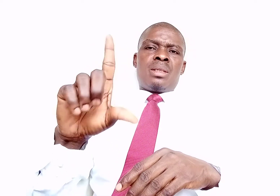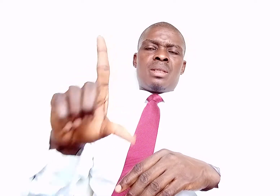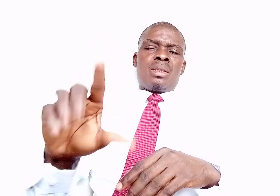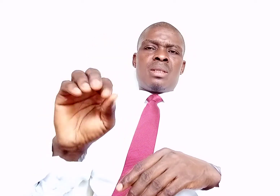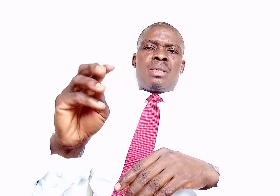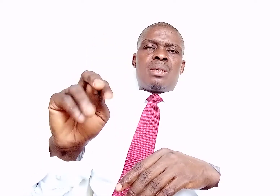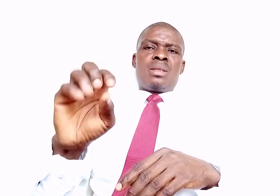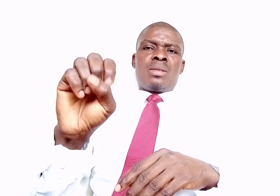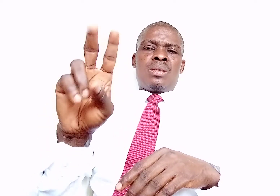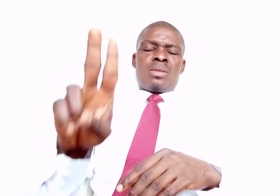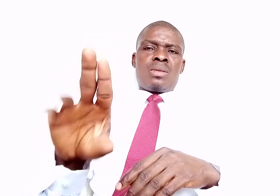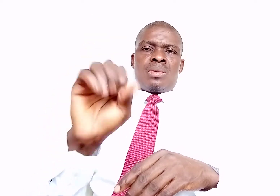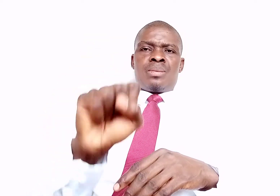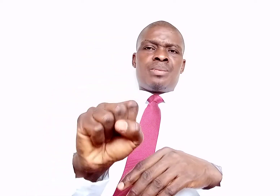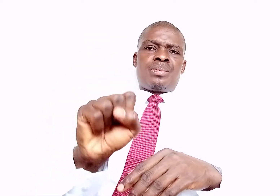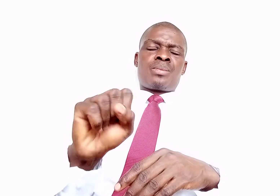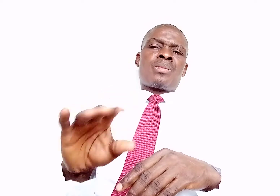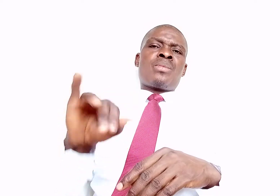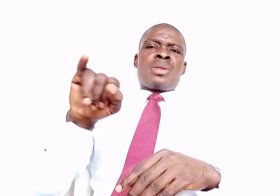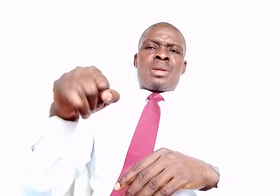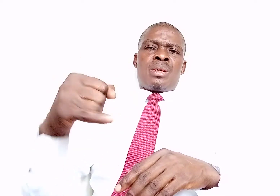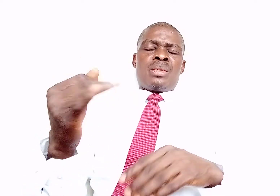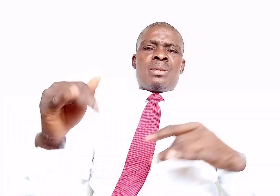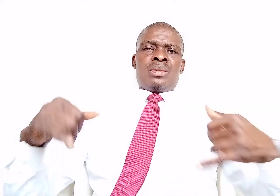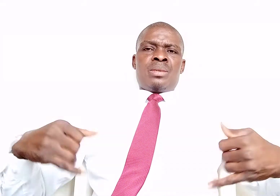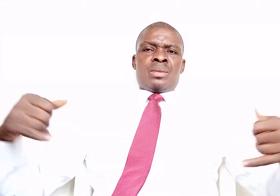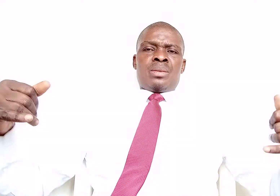instantaneous, joyous, porous,